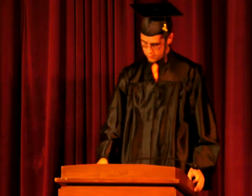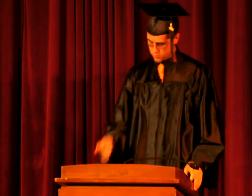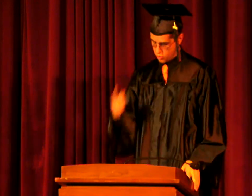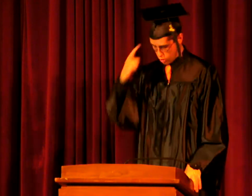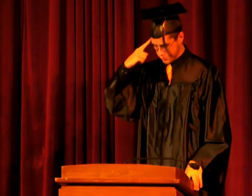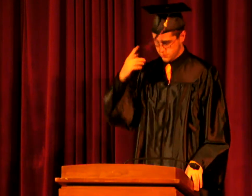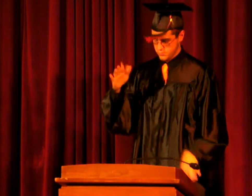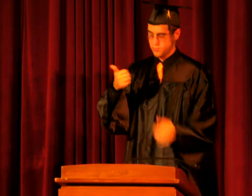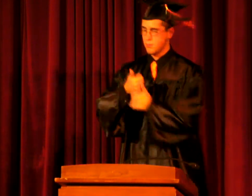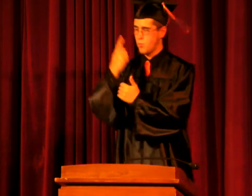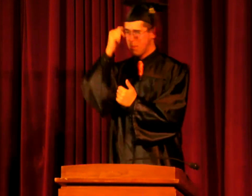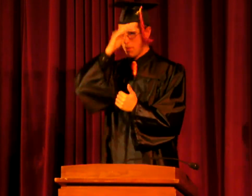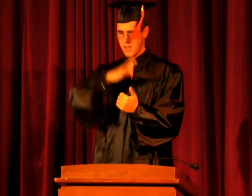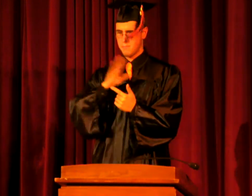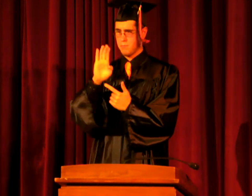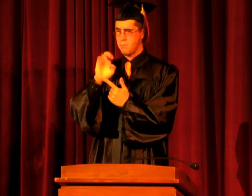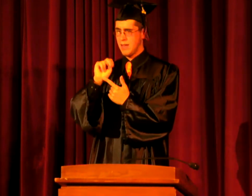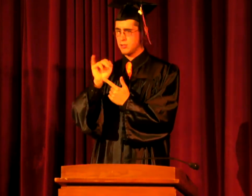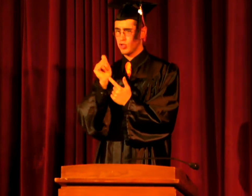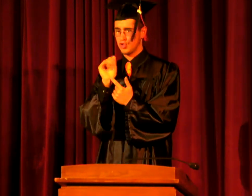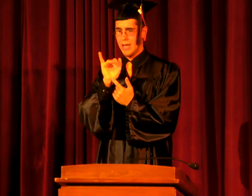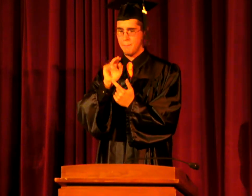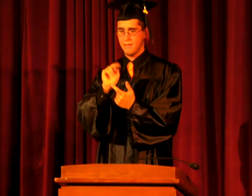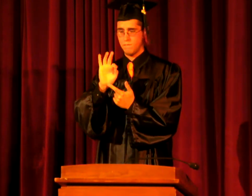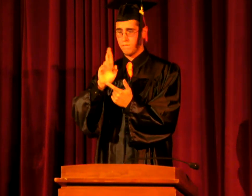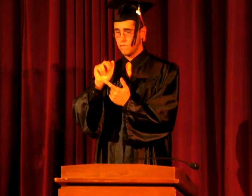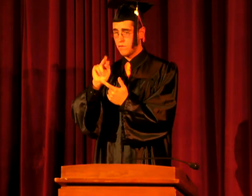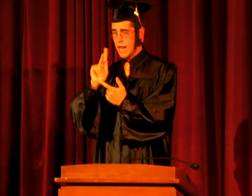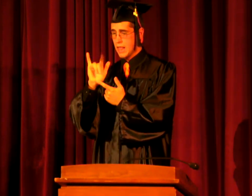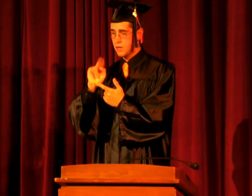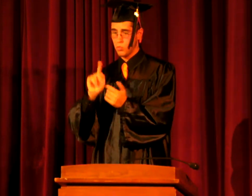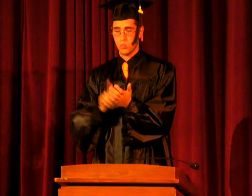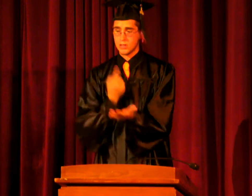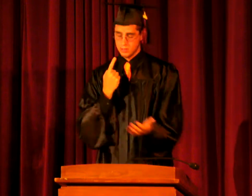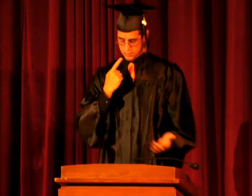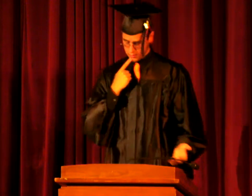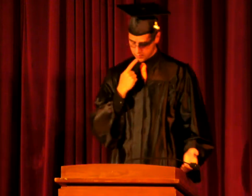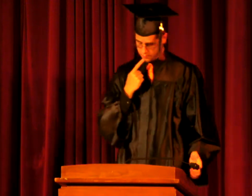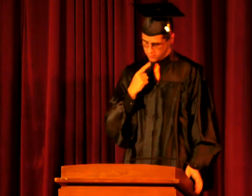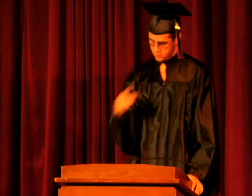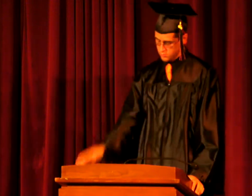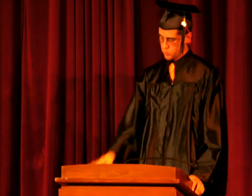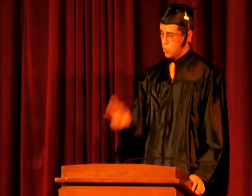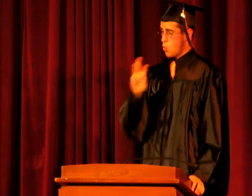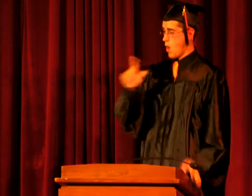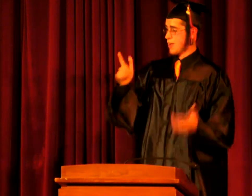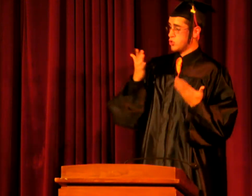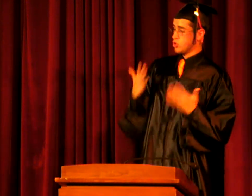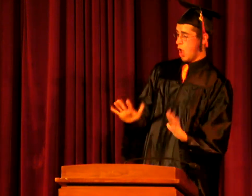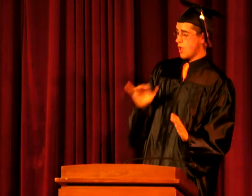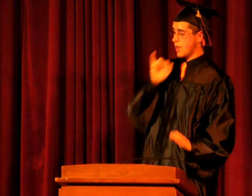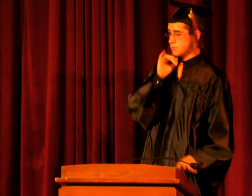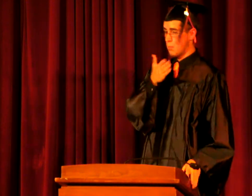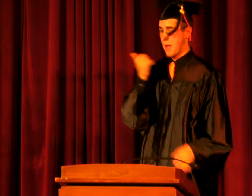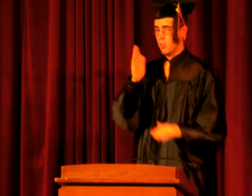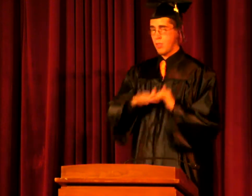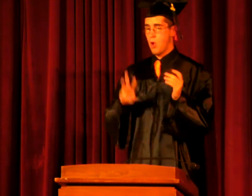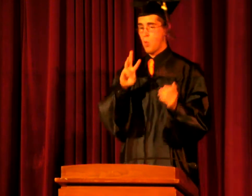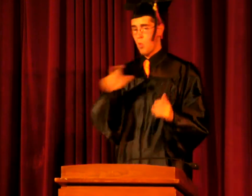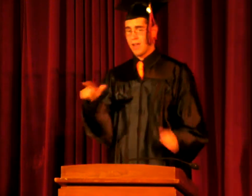would like to leave you with one final thought from Benjamin Franklin. He said, well